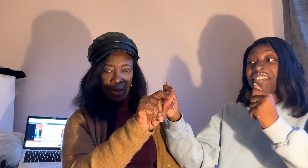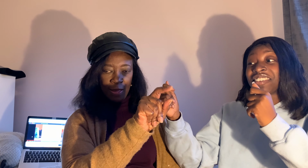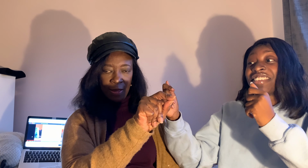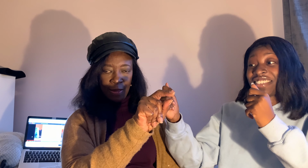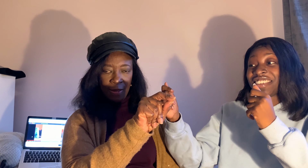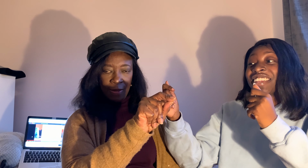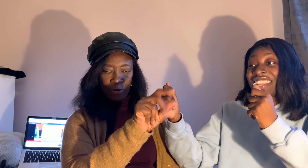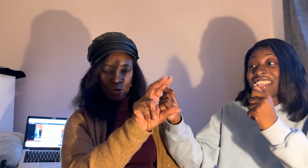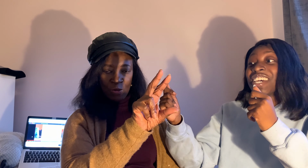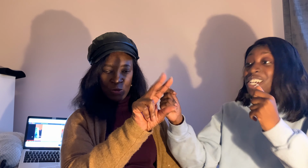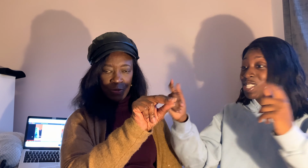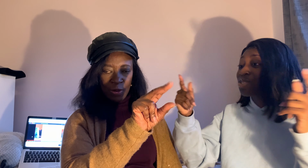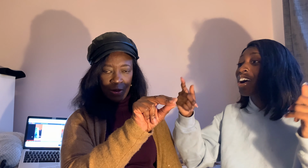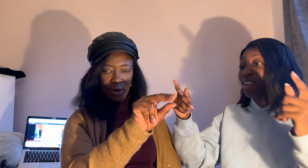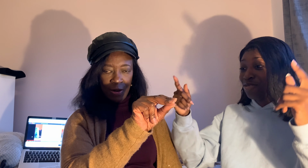11, 12,